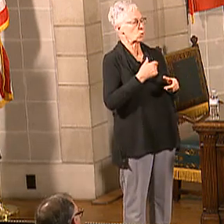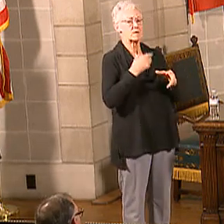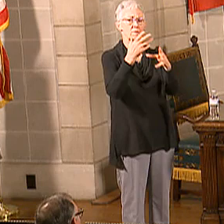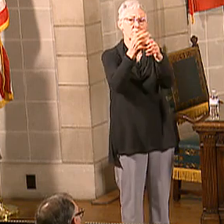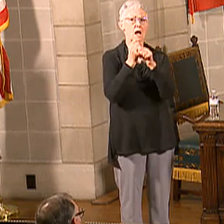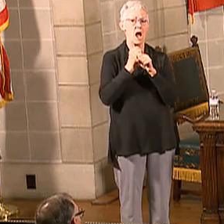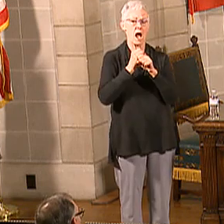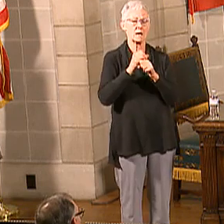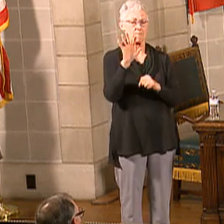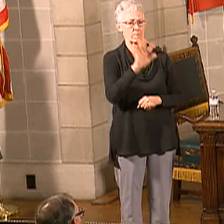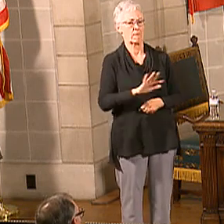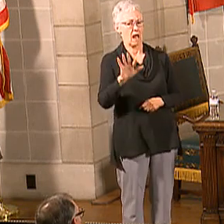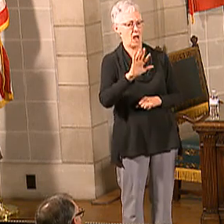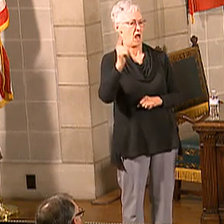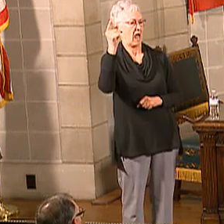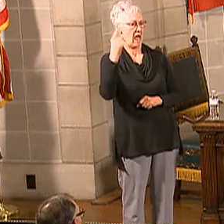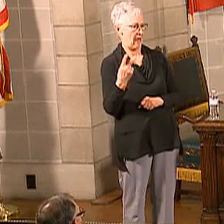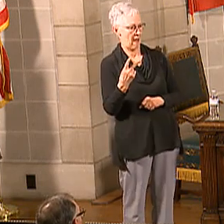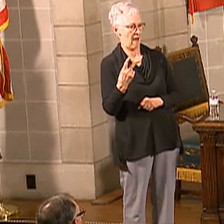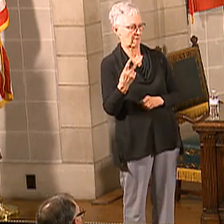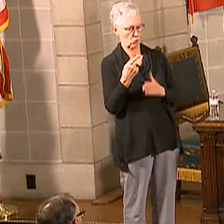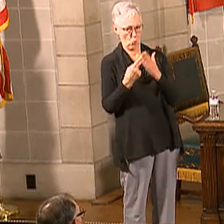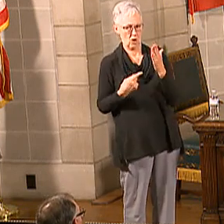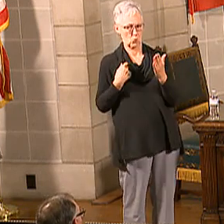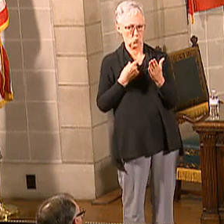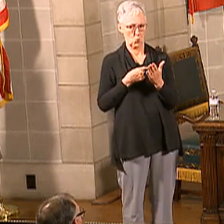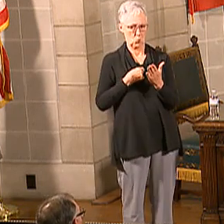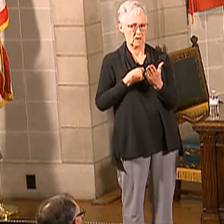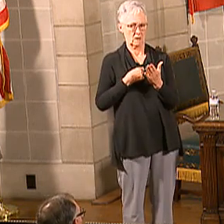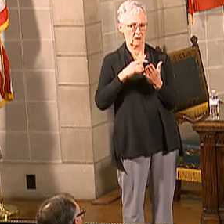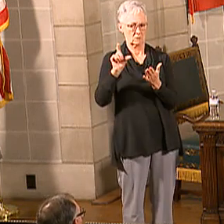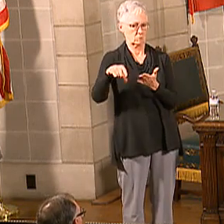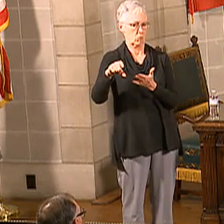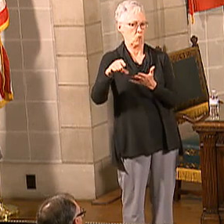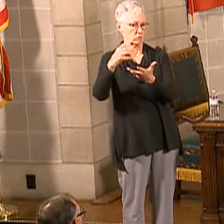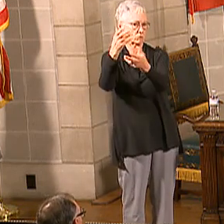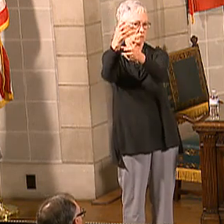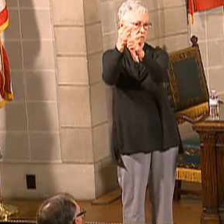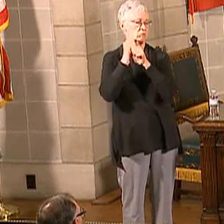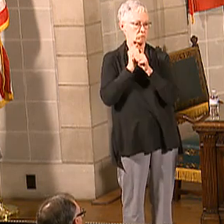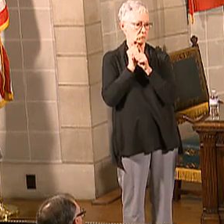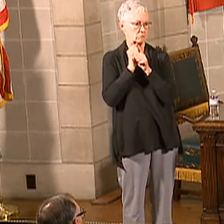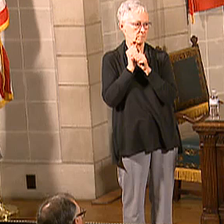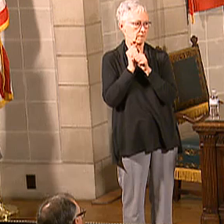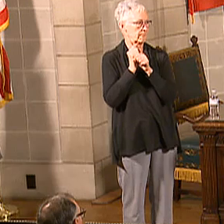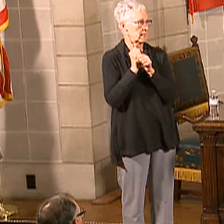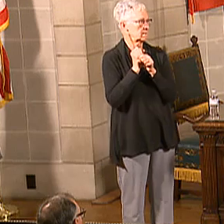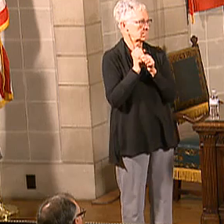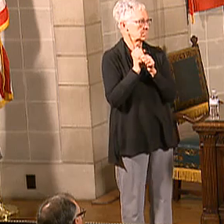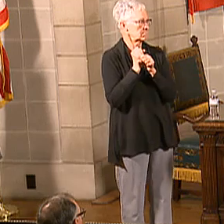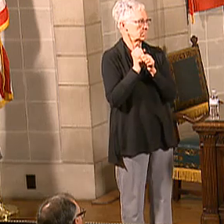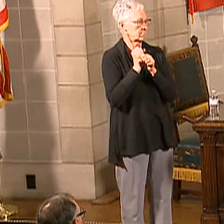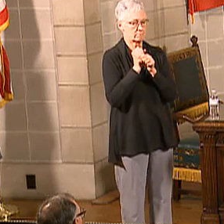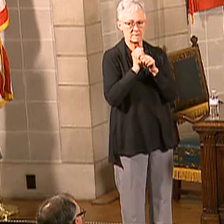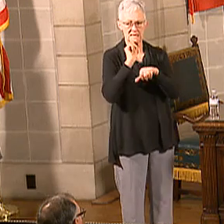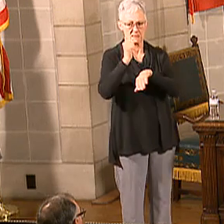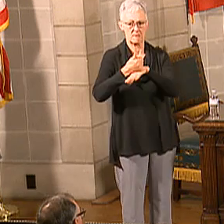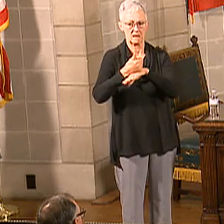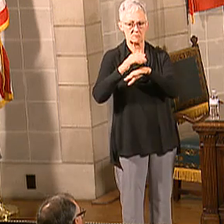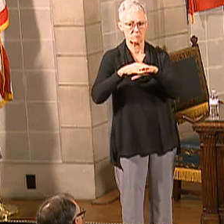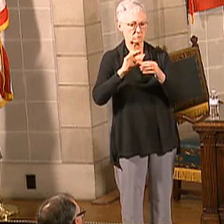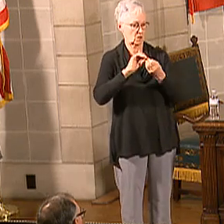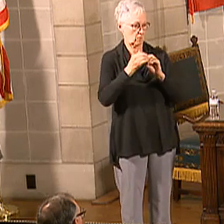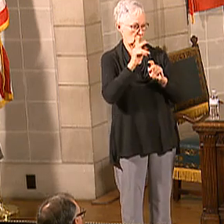about half. So we've received about half of our allocation out of the Strategic National Surplus, which is our stockpile, which is based on